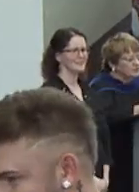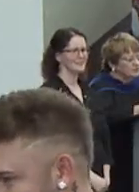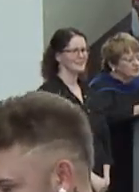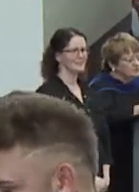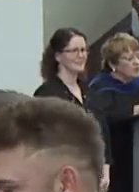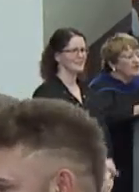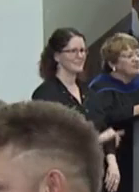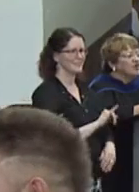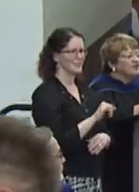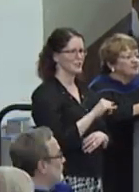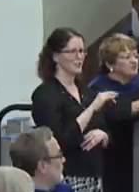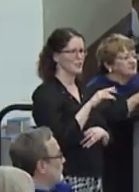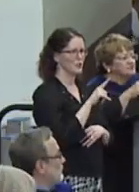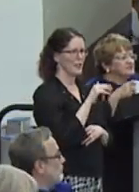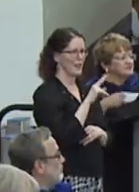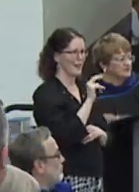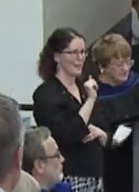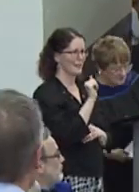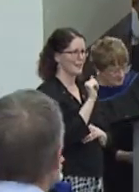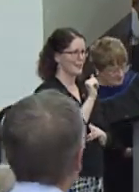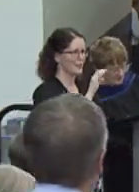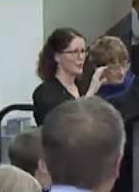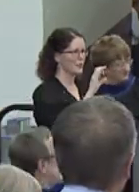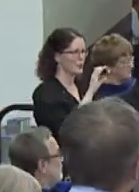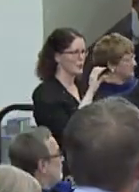Julia Coombs with honors.